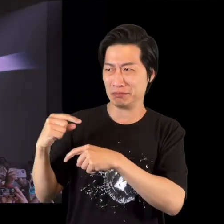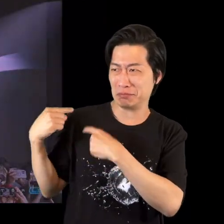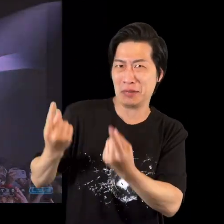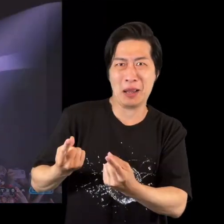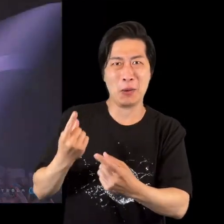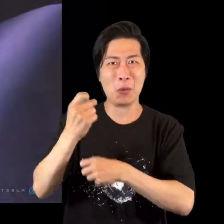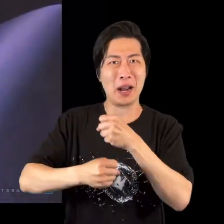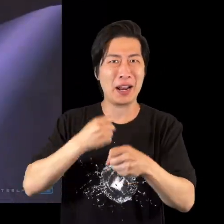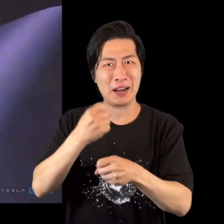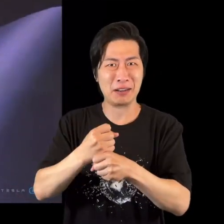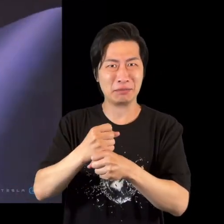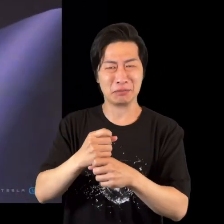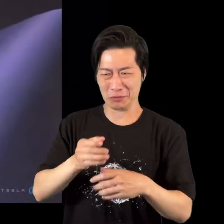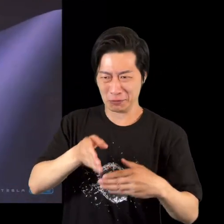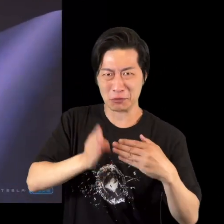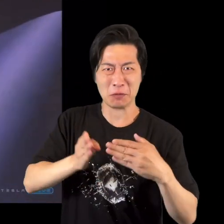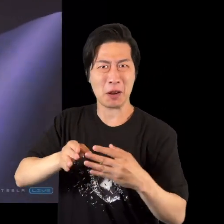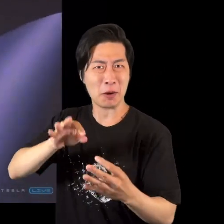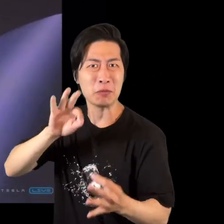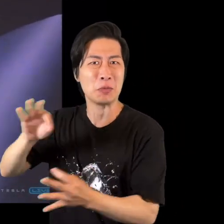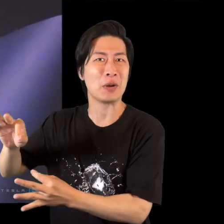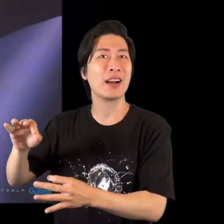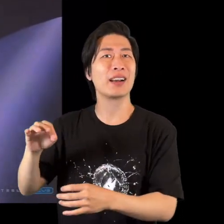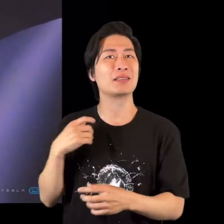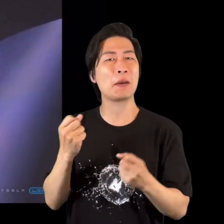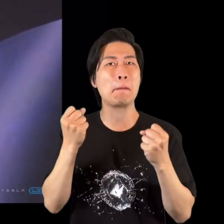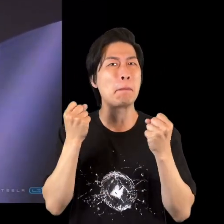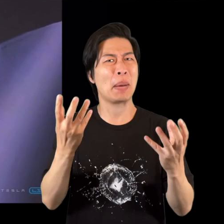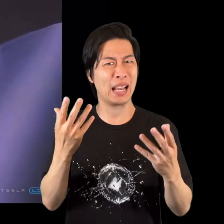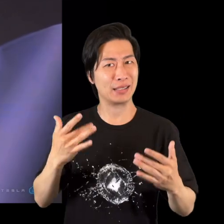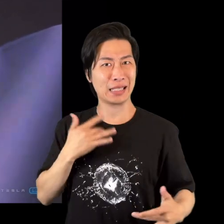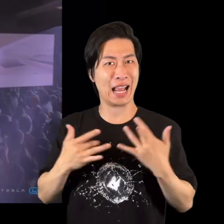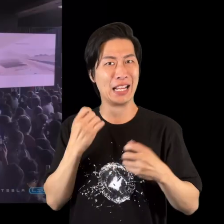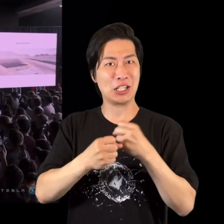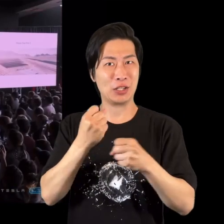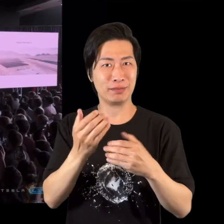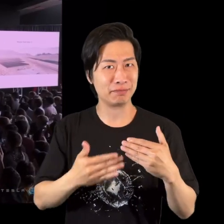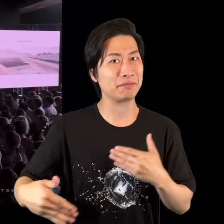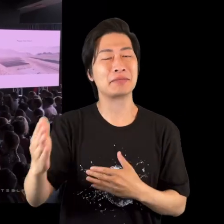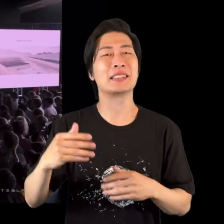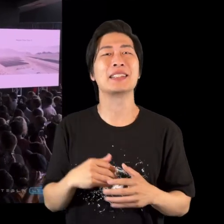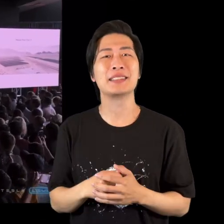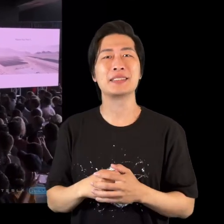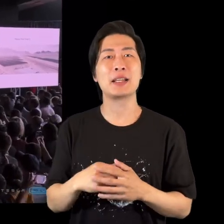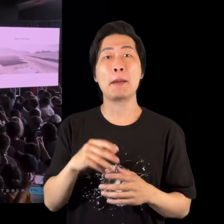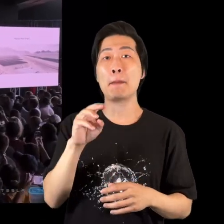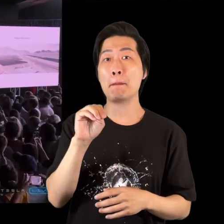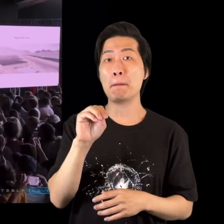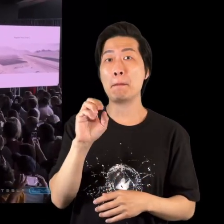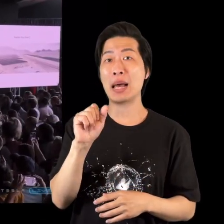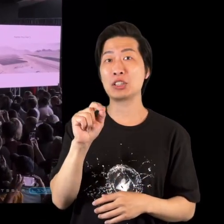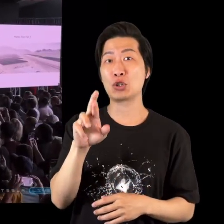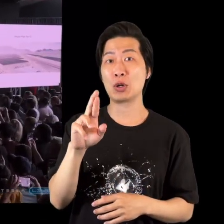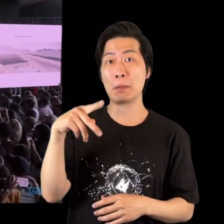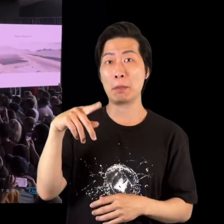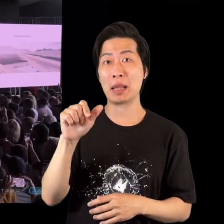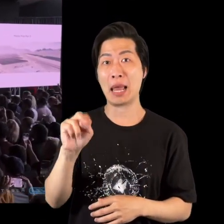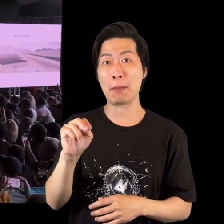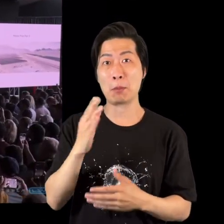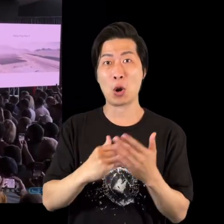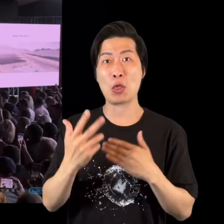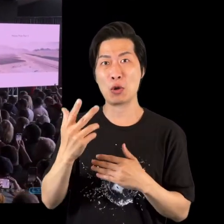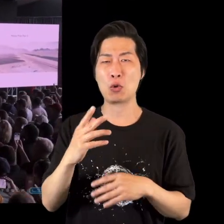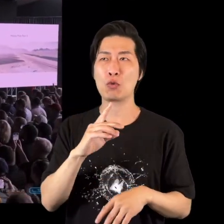of executing over the past year, and we have many exciting years ahead of us. Tesla Master Plan Part 3, which admittedly